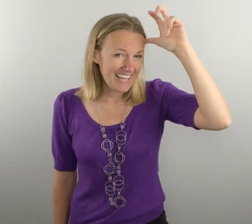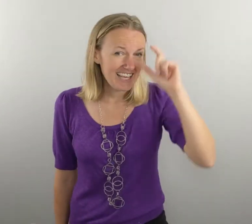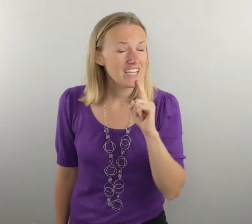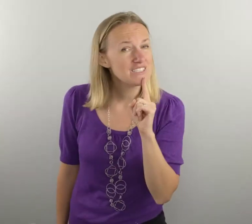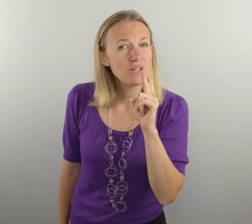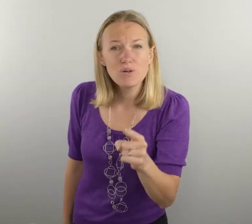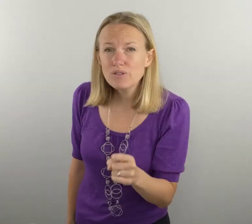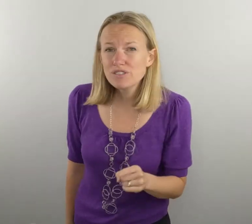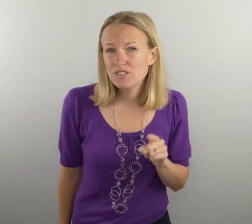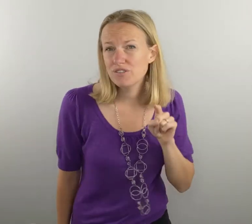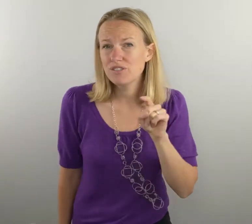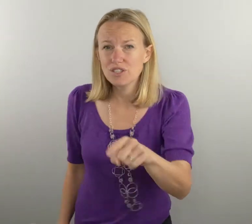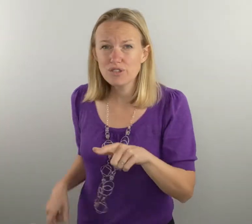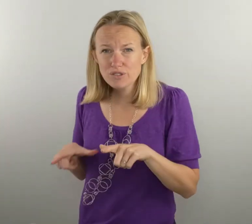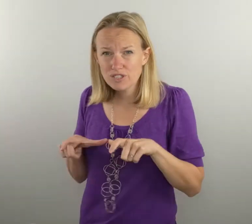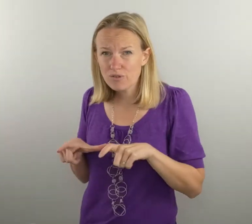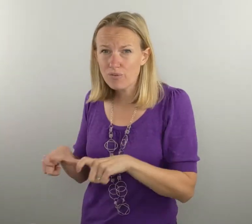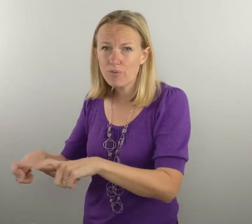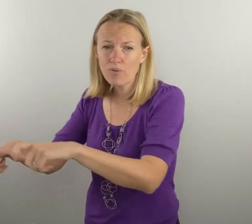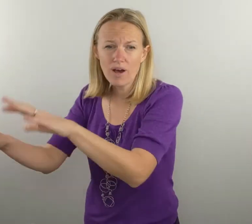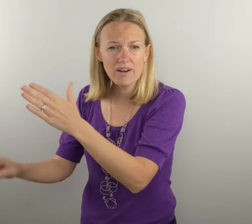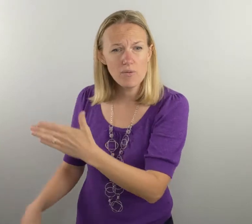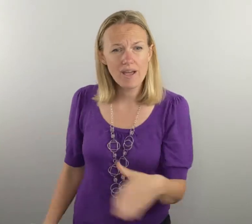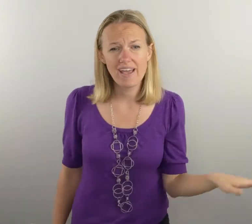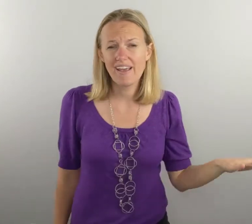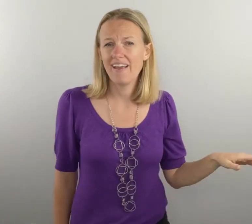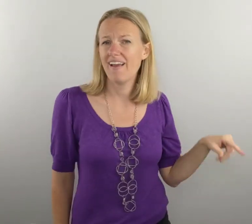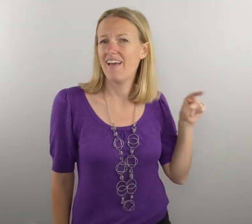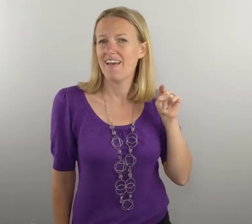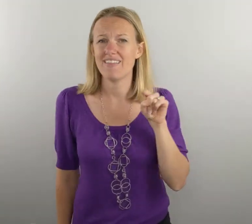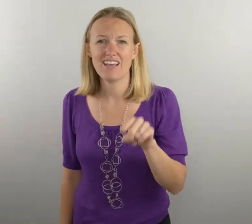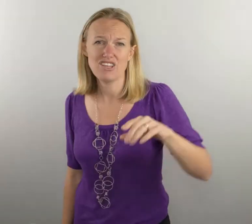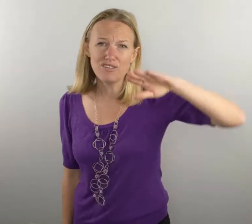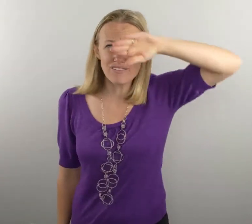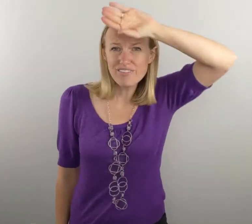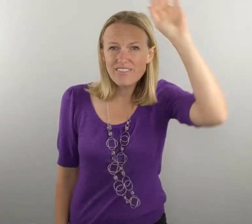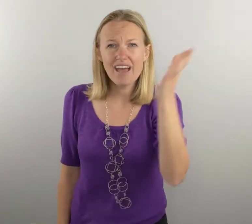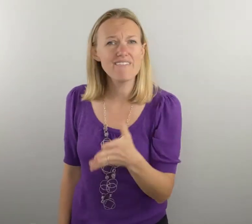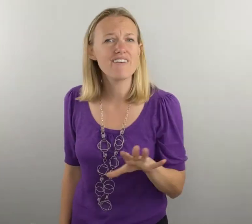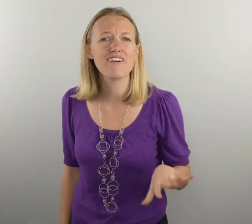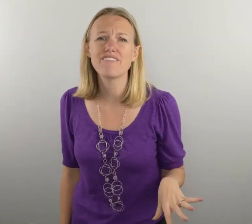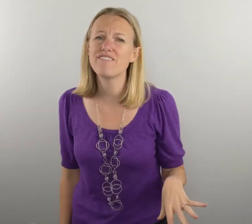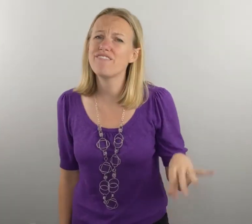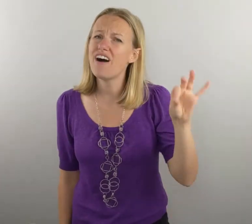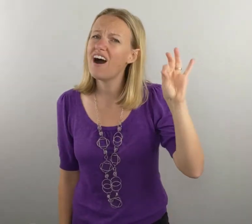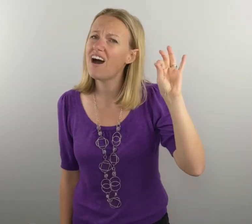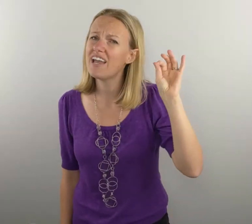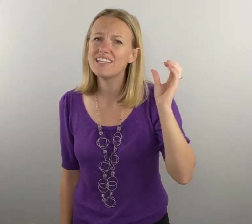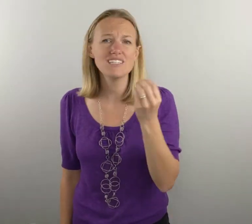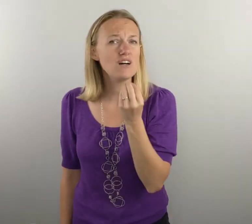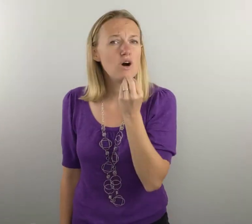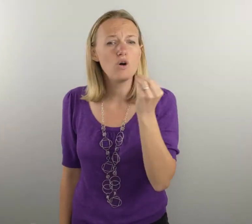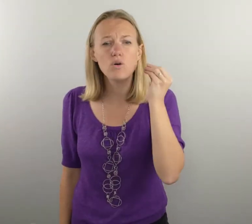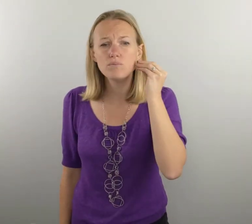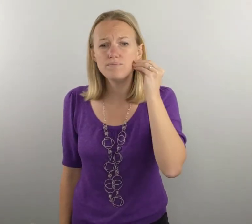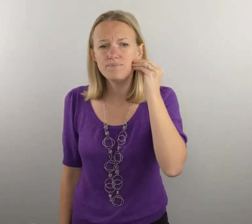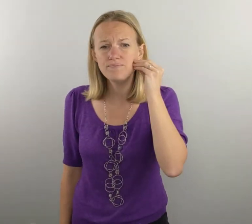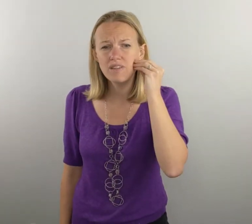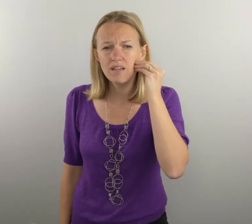He told you you should run away and that you'll never find a home.